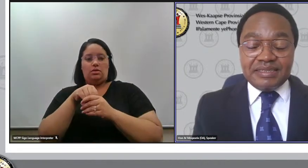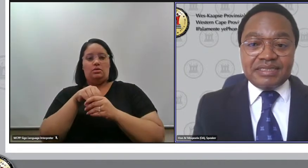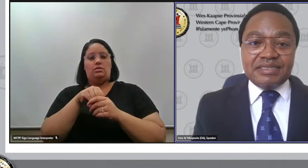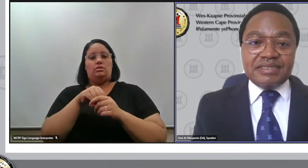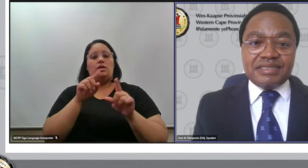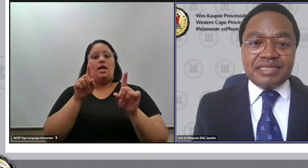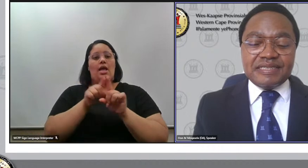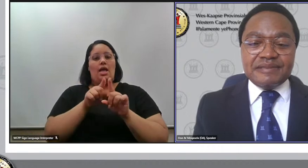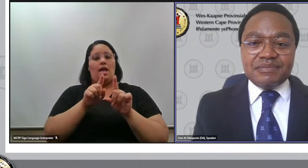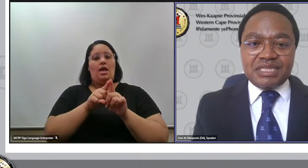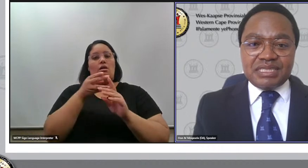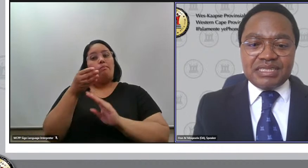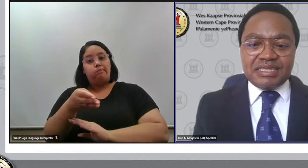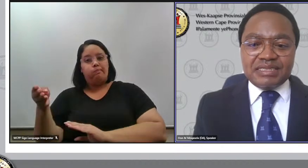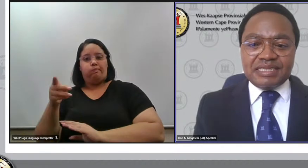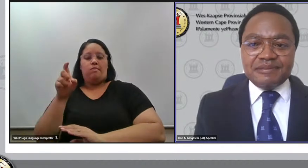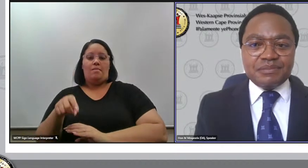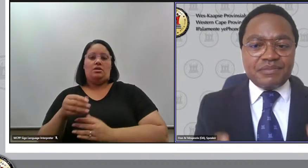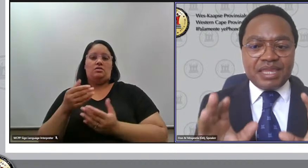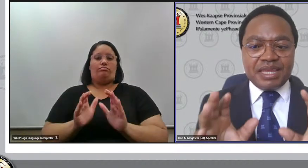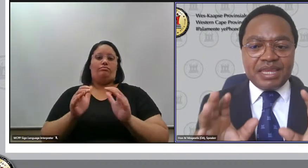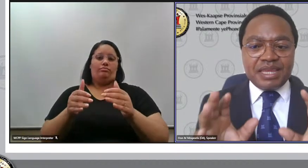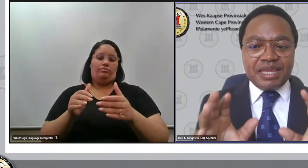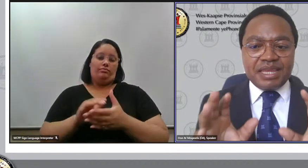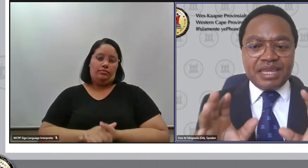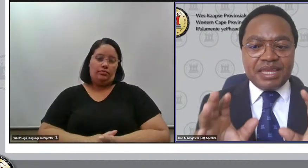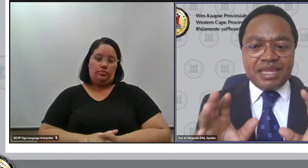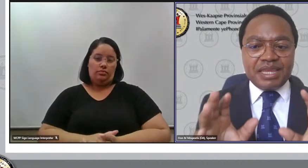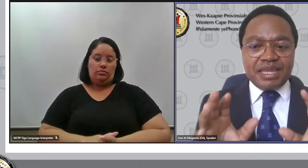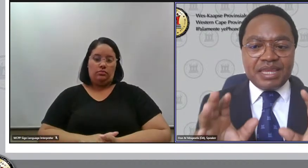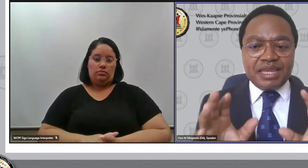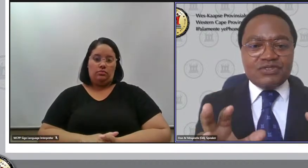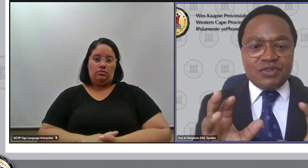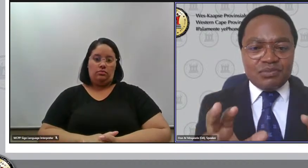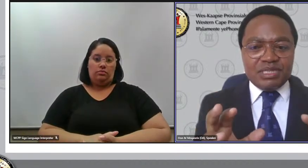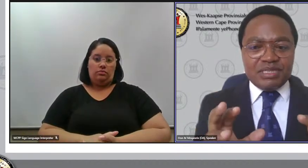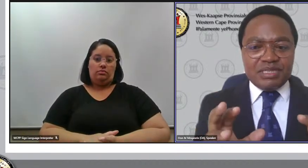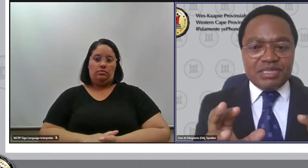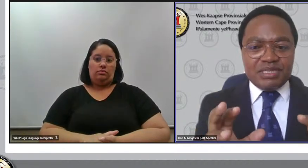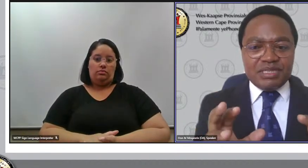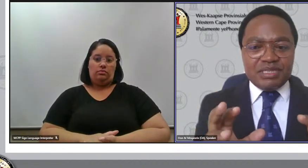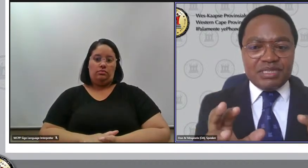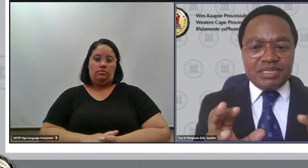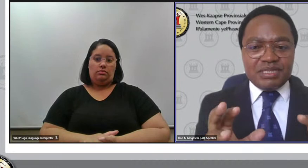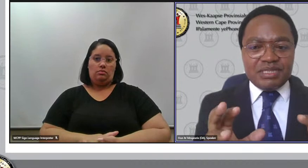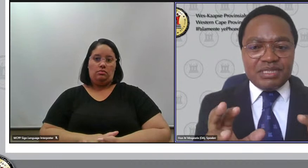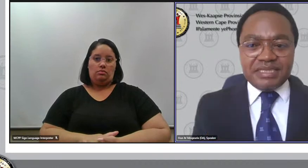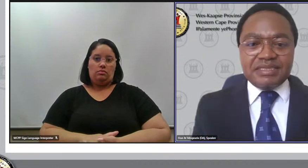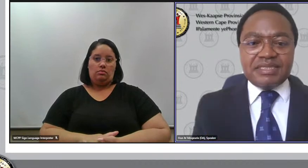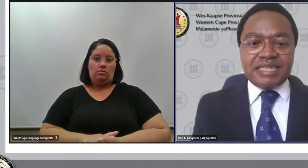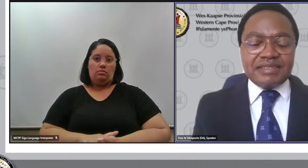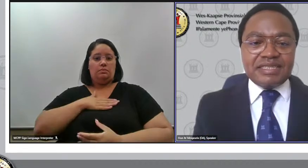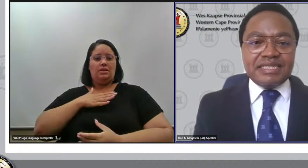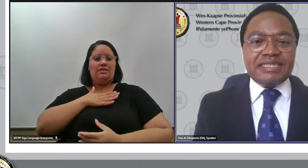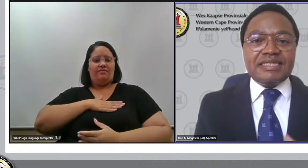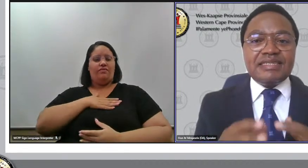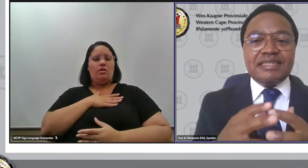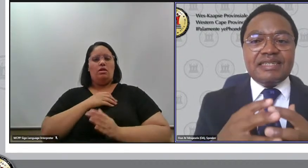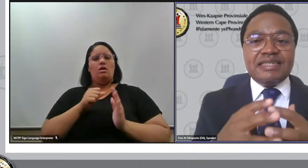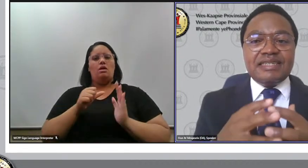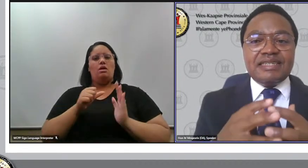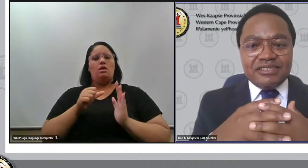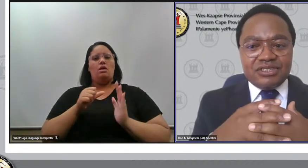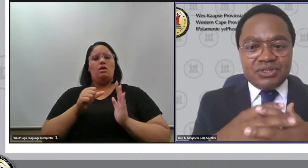and attend these sessions, and that is for me an integral part in